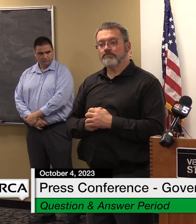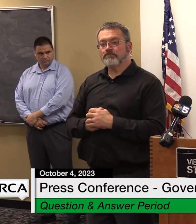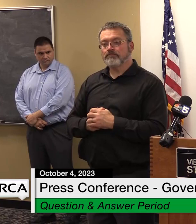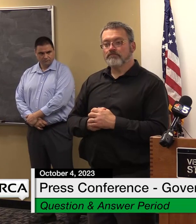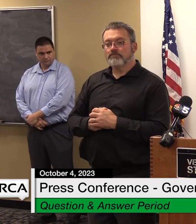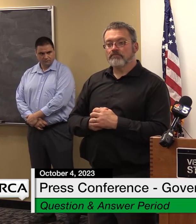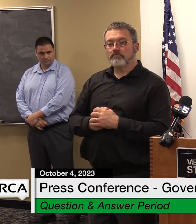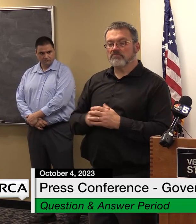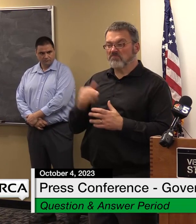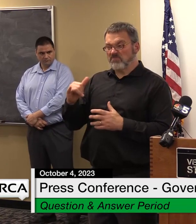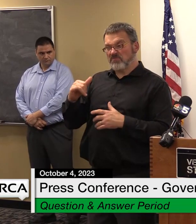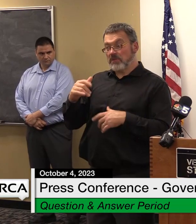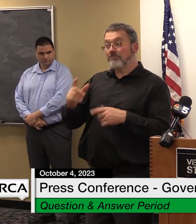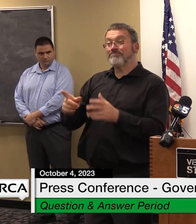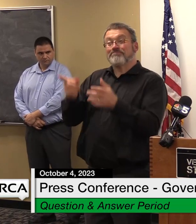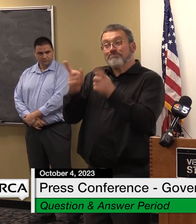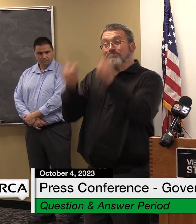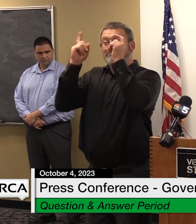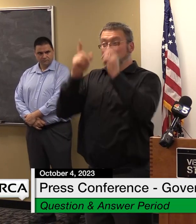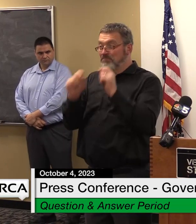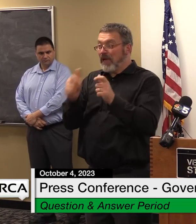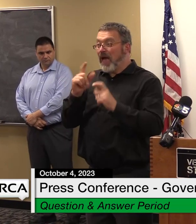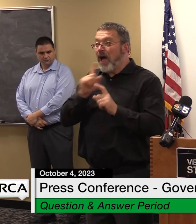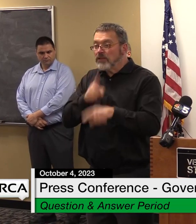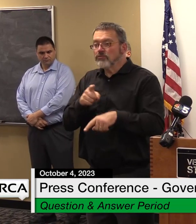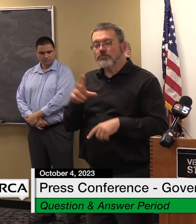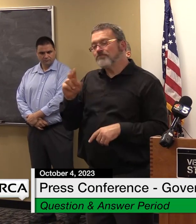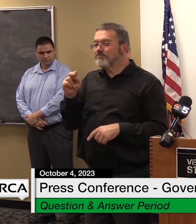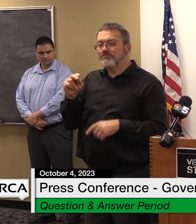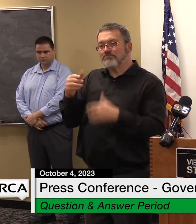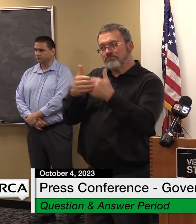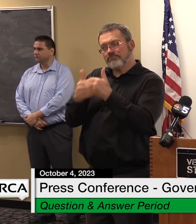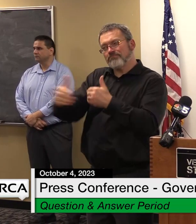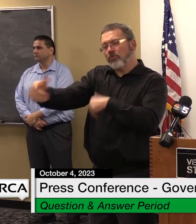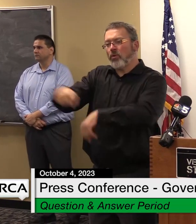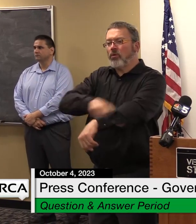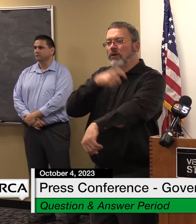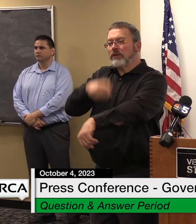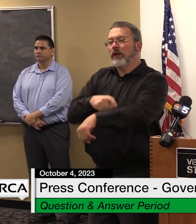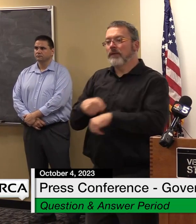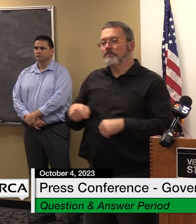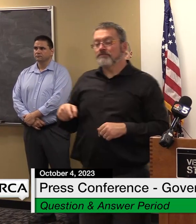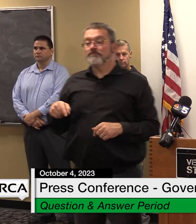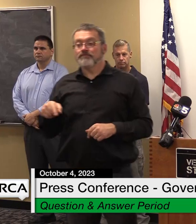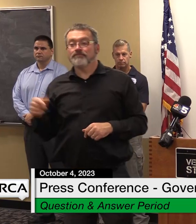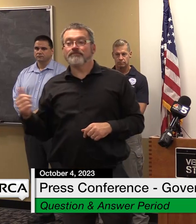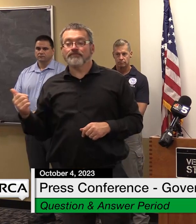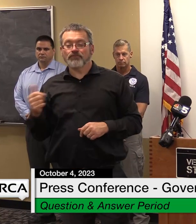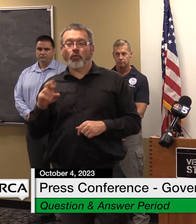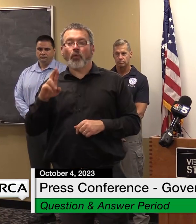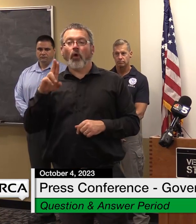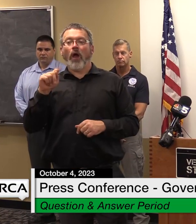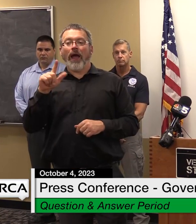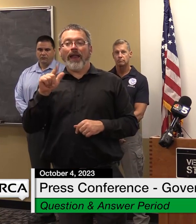go. Thank you, Governor. Keith, the Rutland Herald.